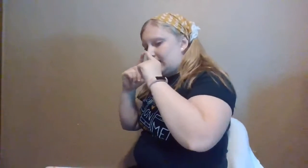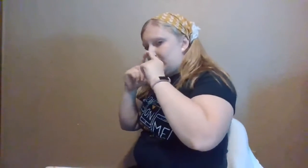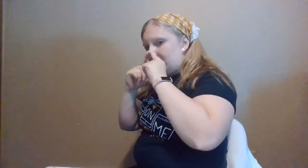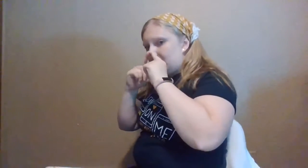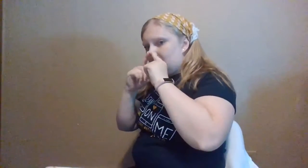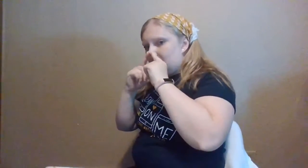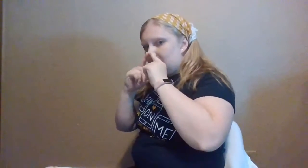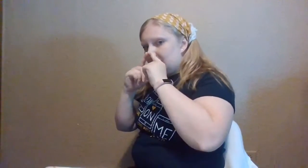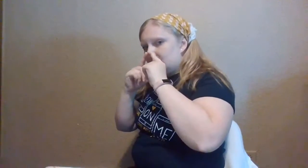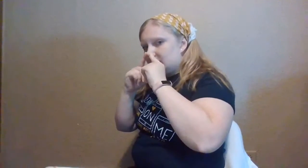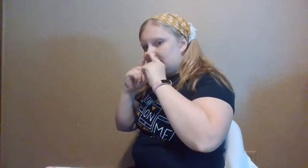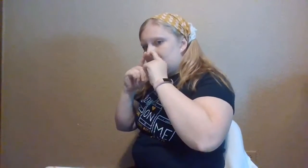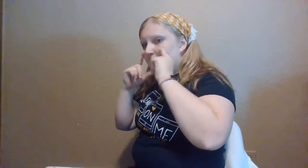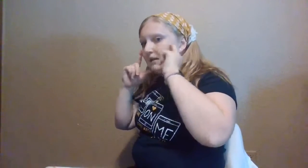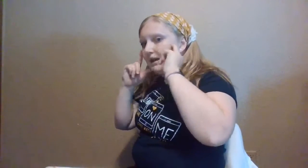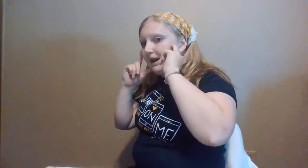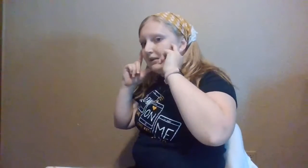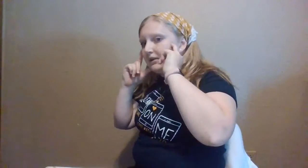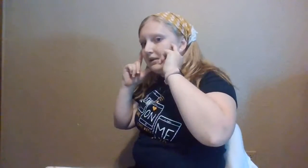sides from your nose and your chin out.